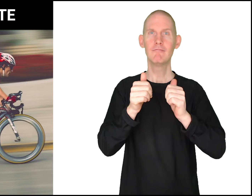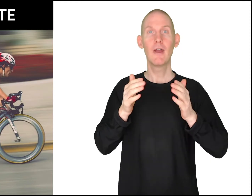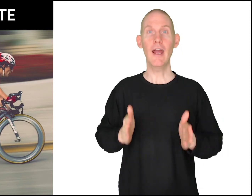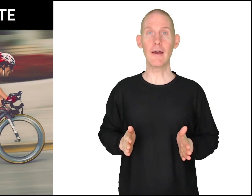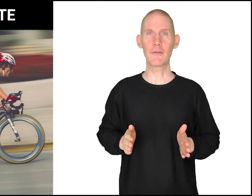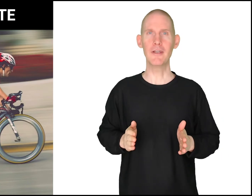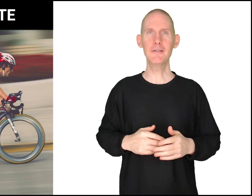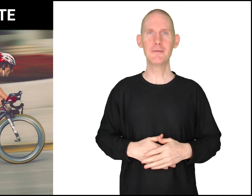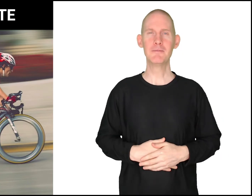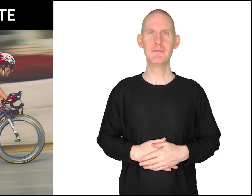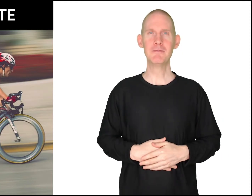Athlete.